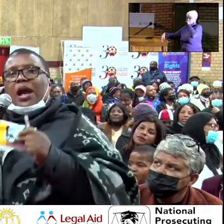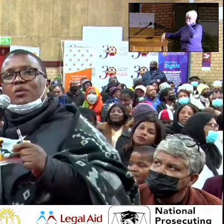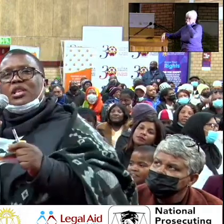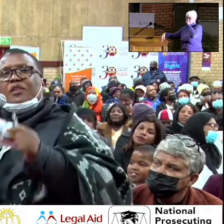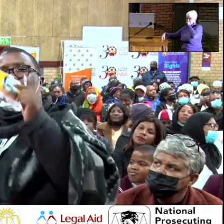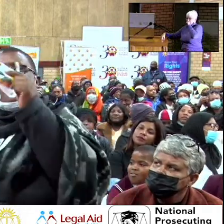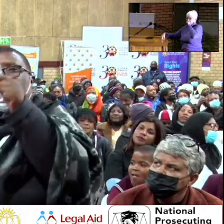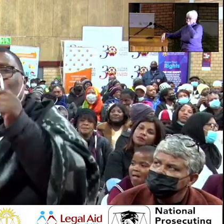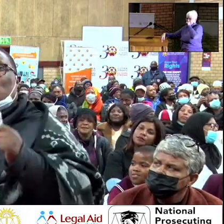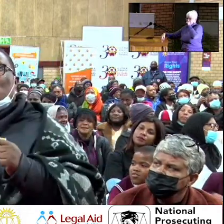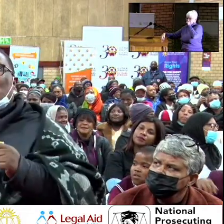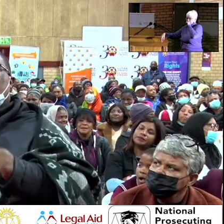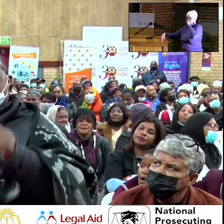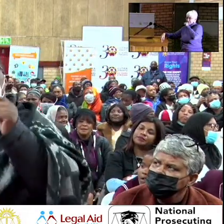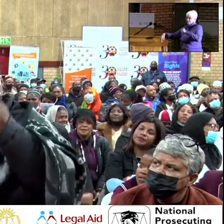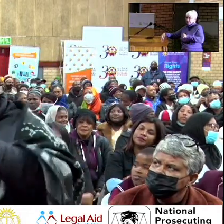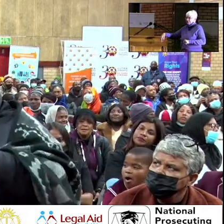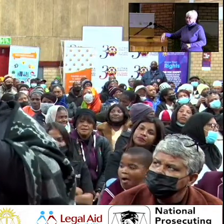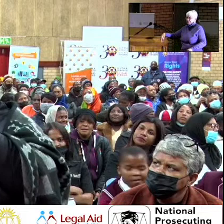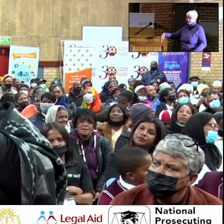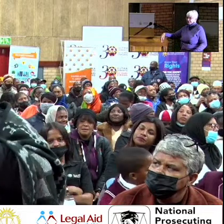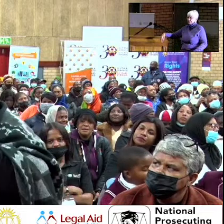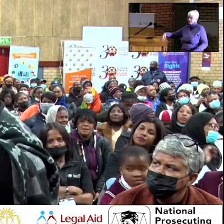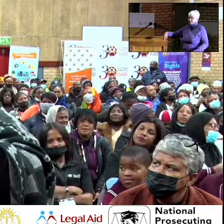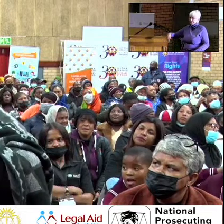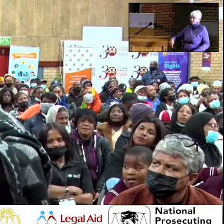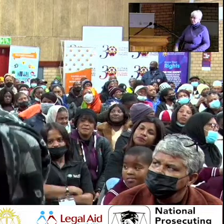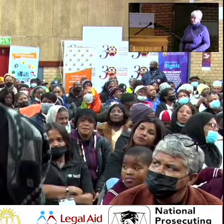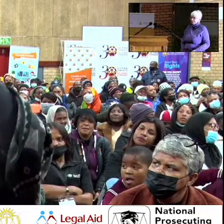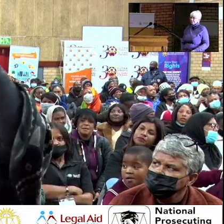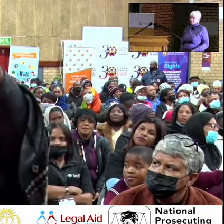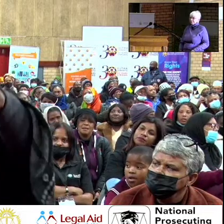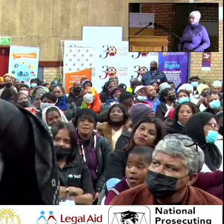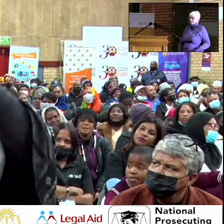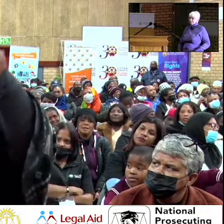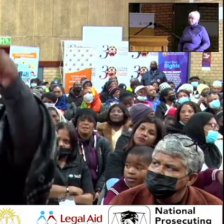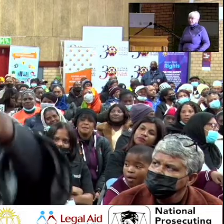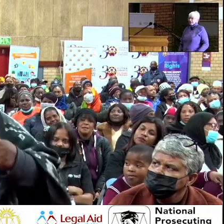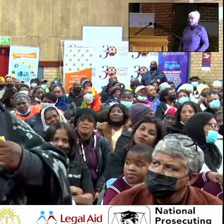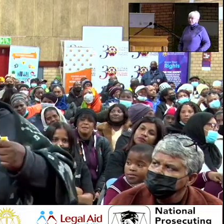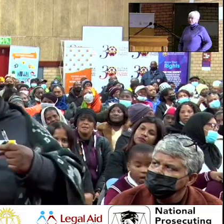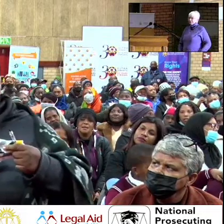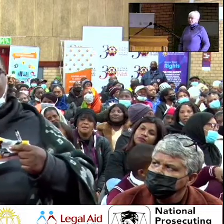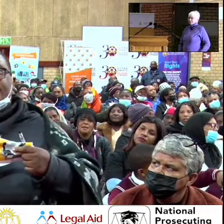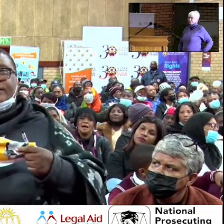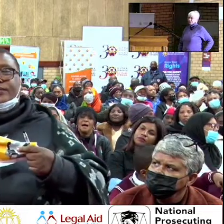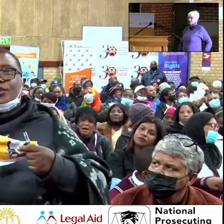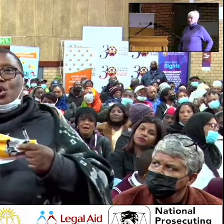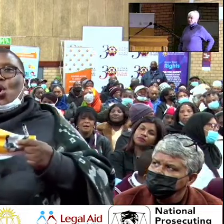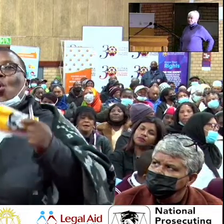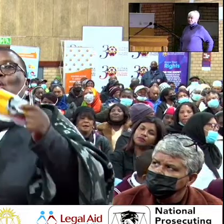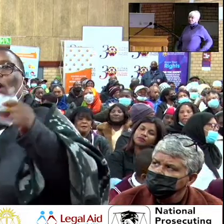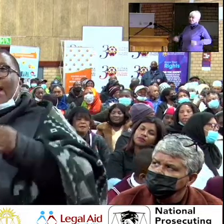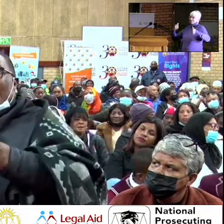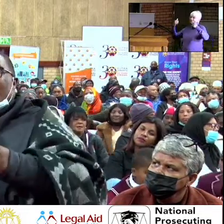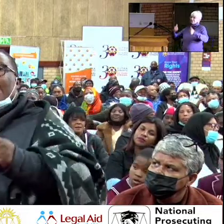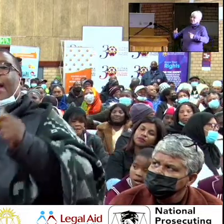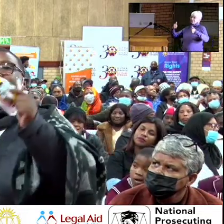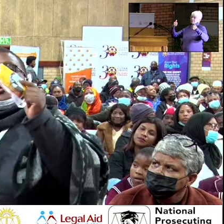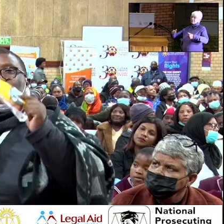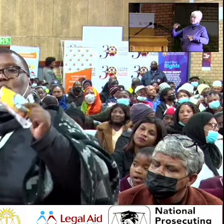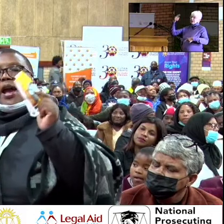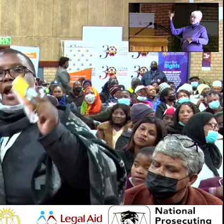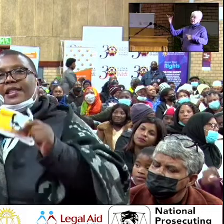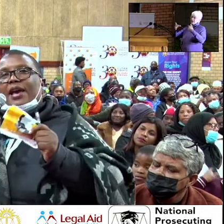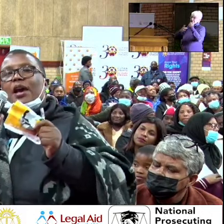queuing outside from 4 to be told you're going to see the doctor next week on a particular date. Why are